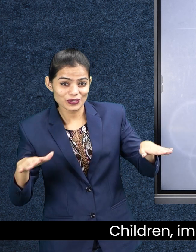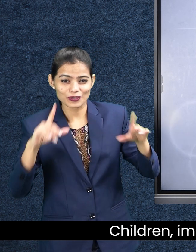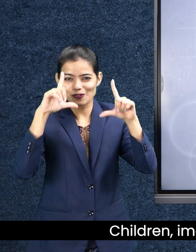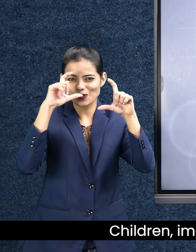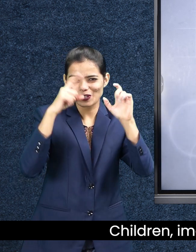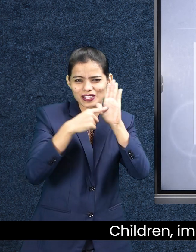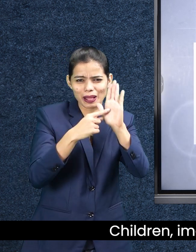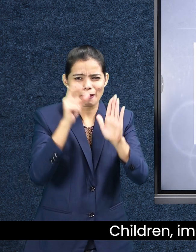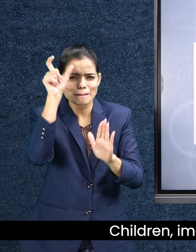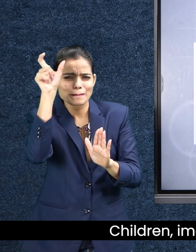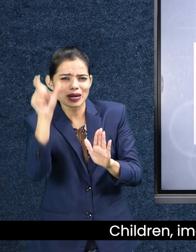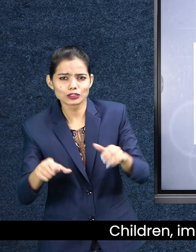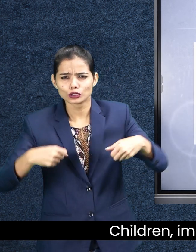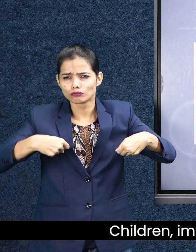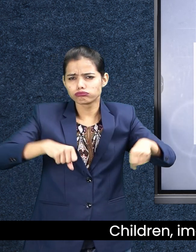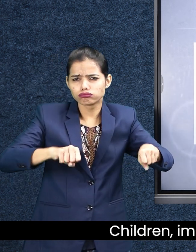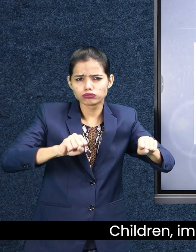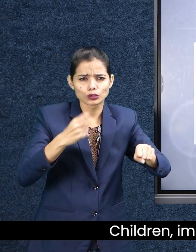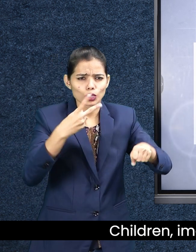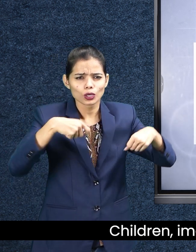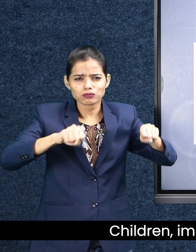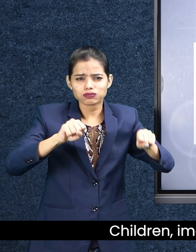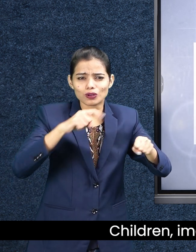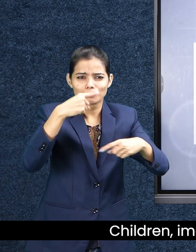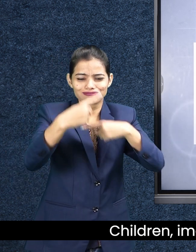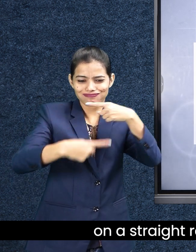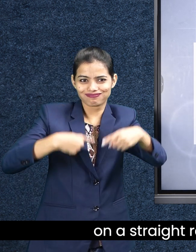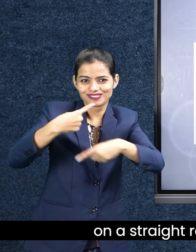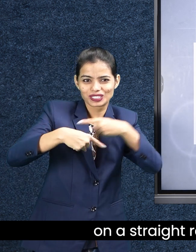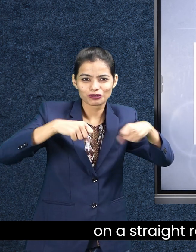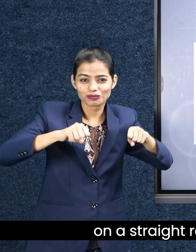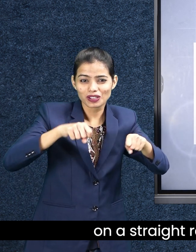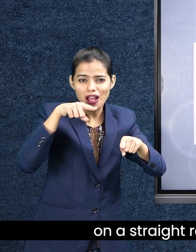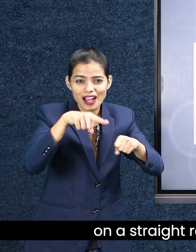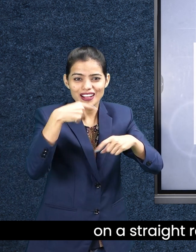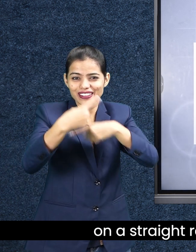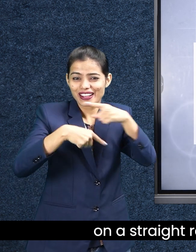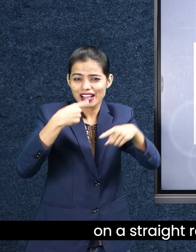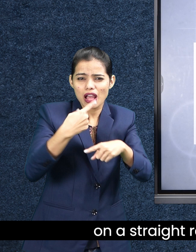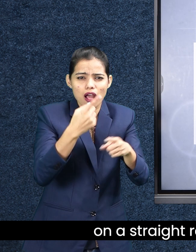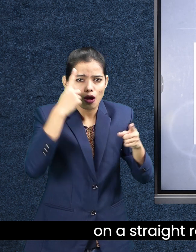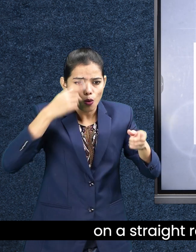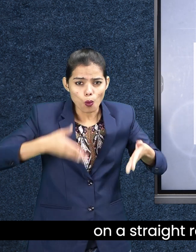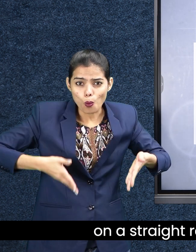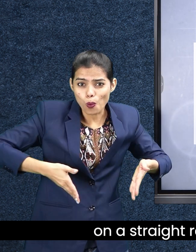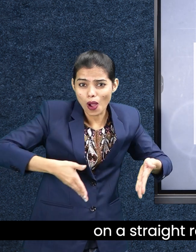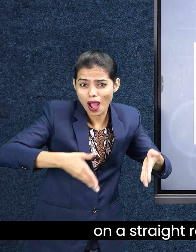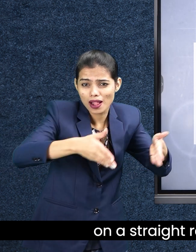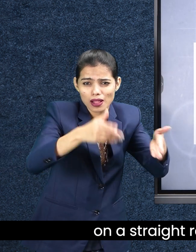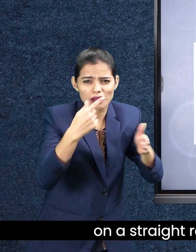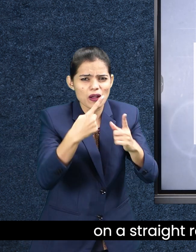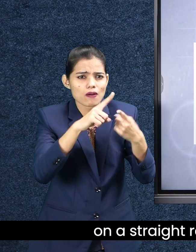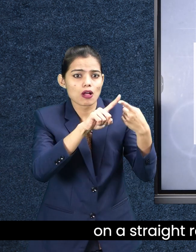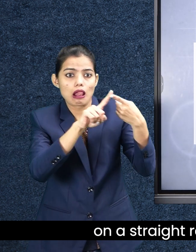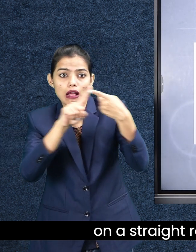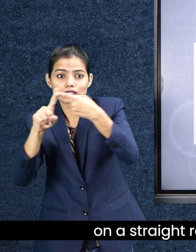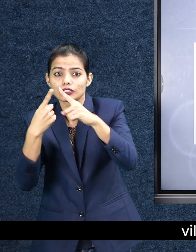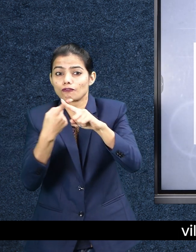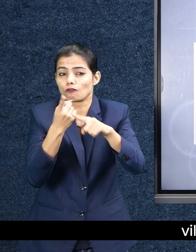Children, imagine a person riding his two-wheeler on a straight road towards the east from his college to